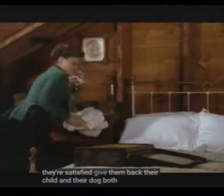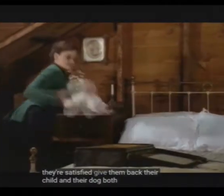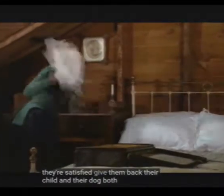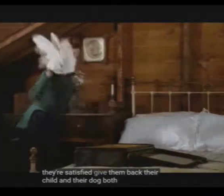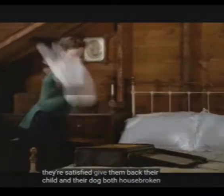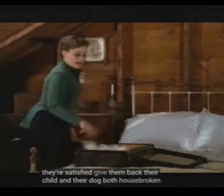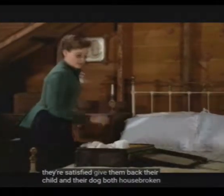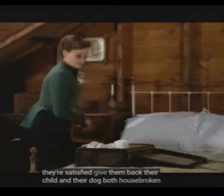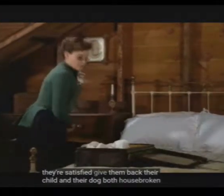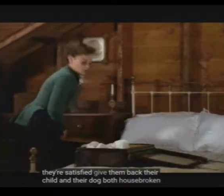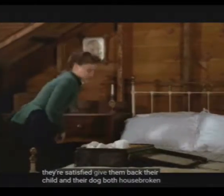both housebroken.